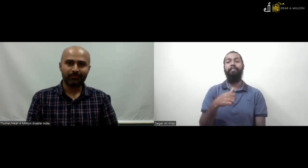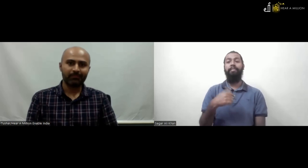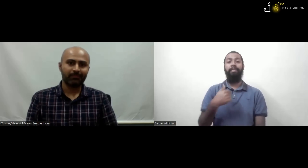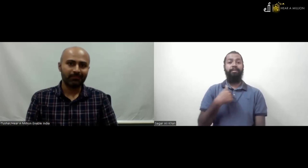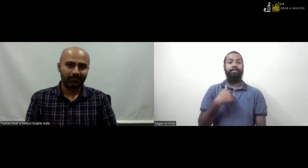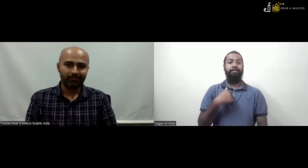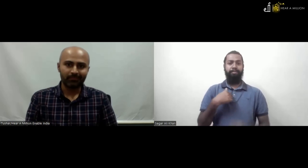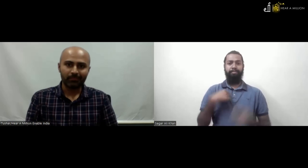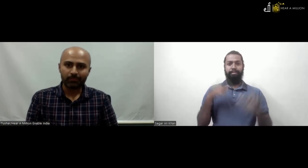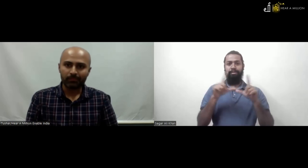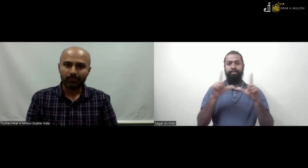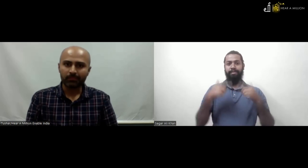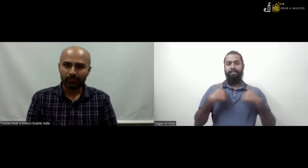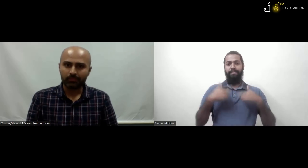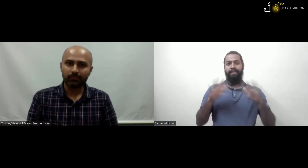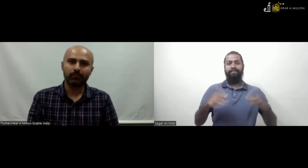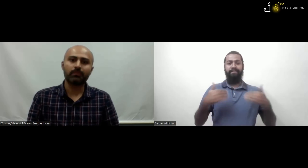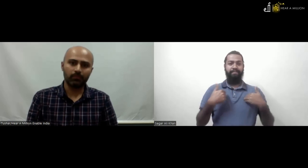you get it done?